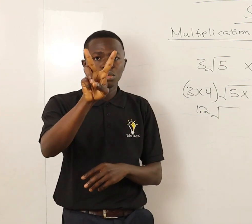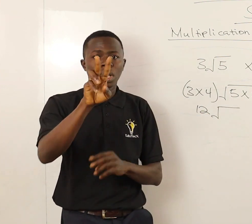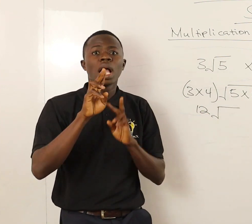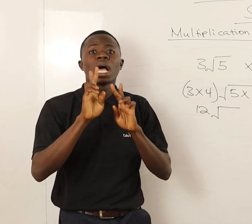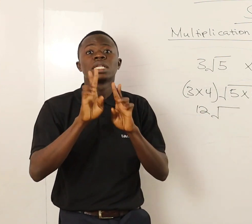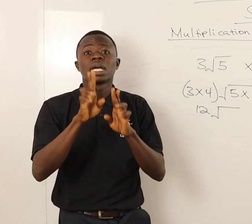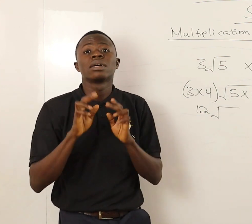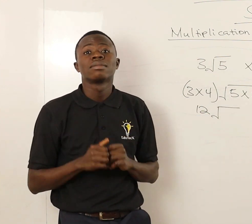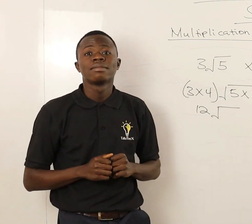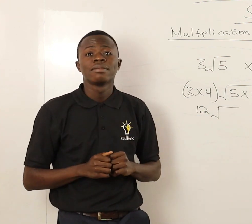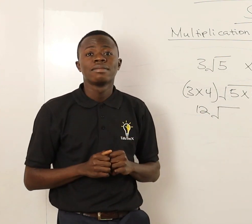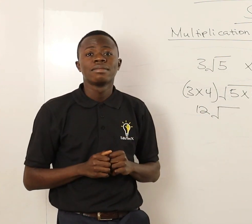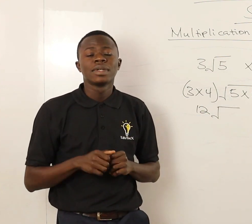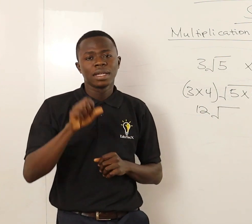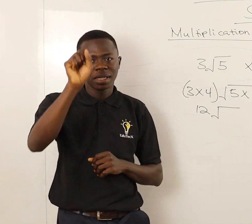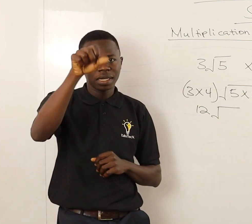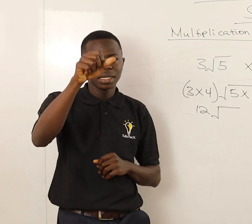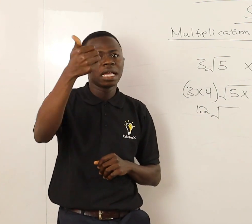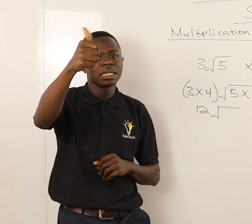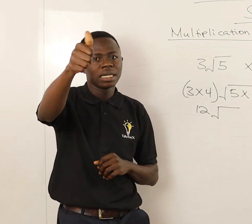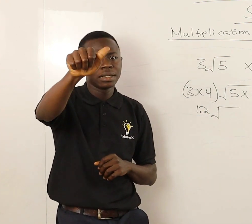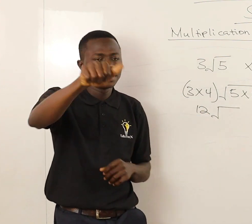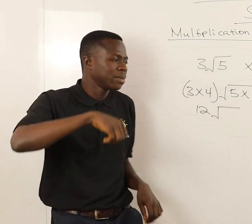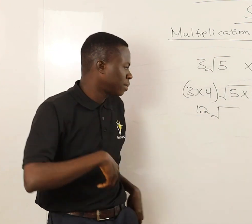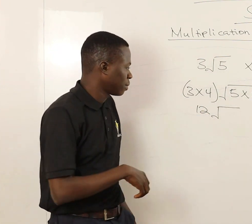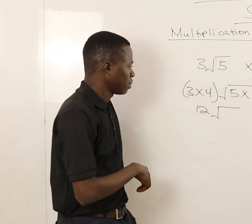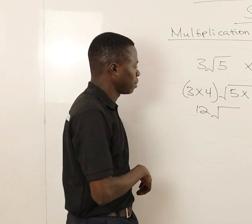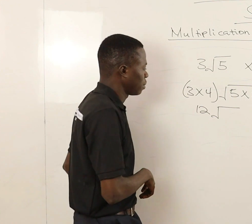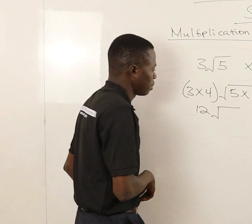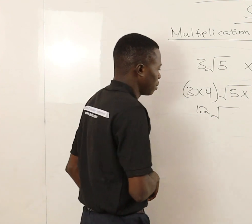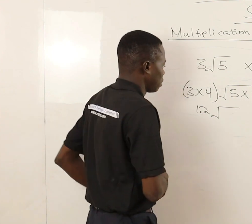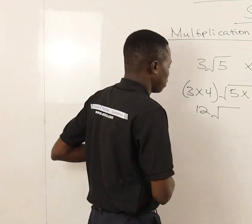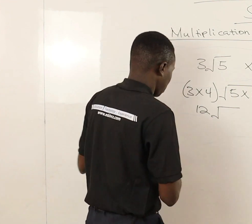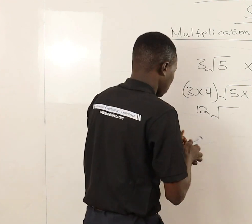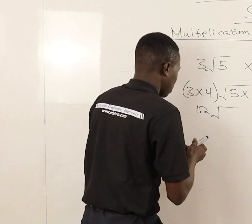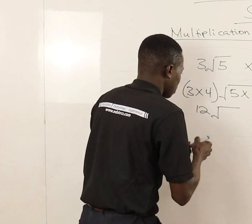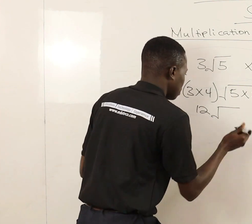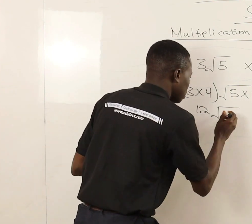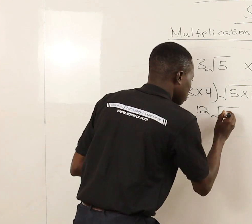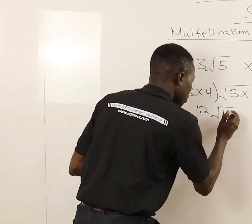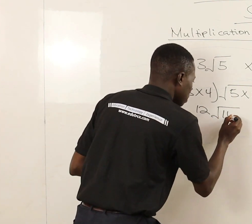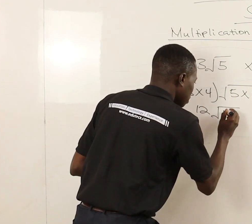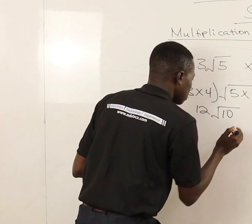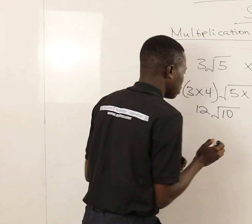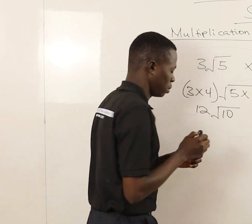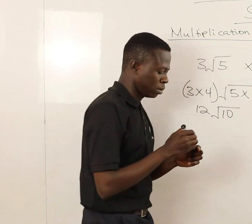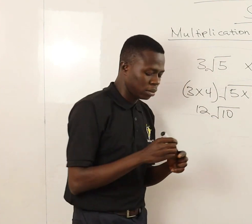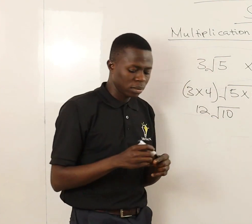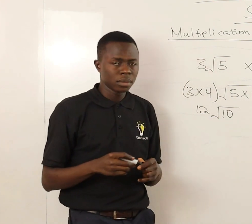5 multiplied by 2 being 10. So we are going to have 12 square root